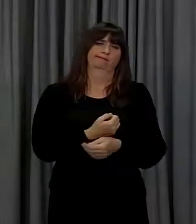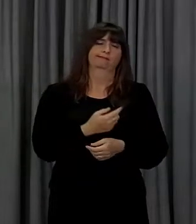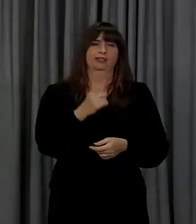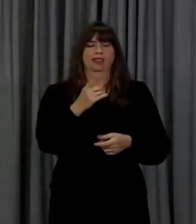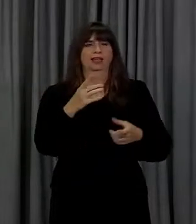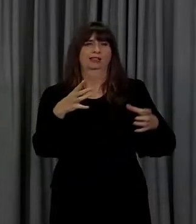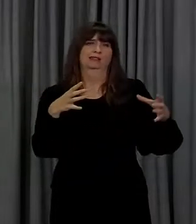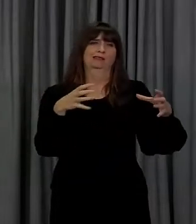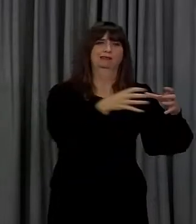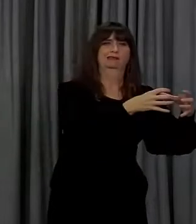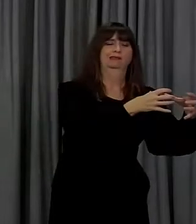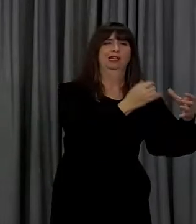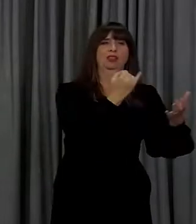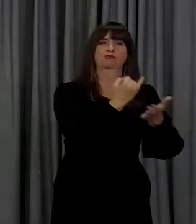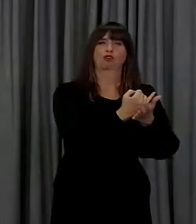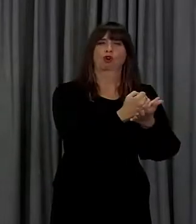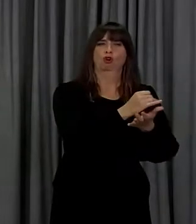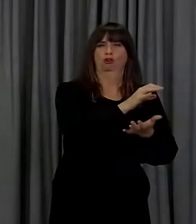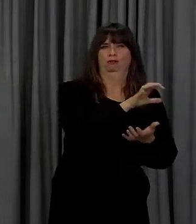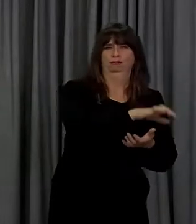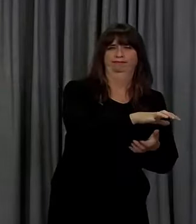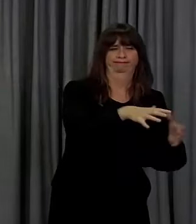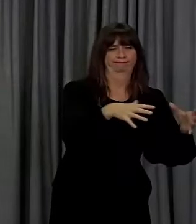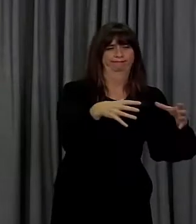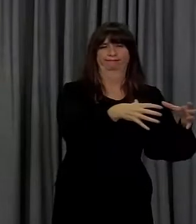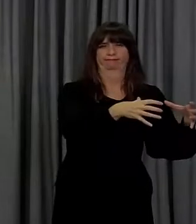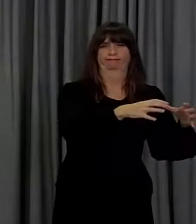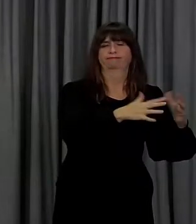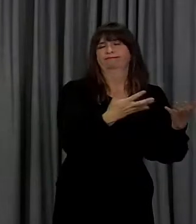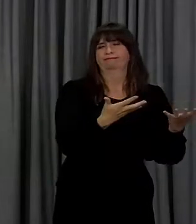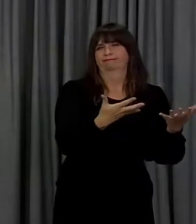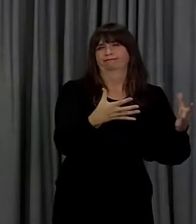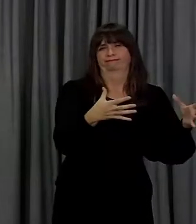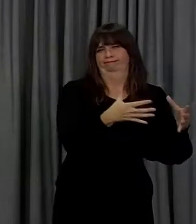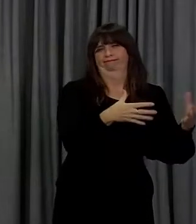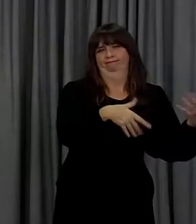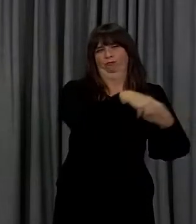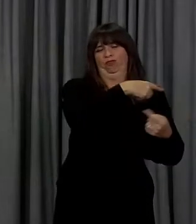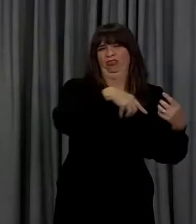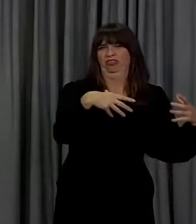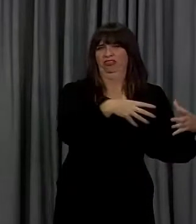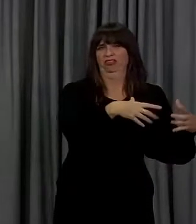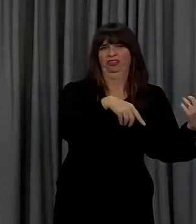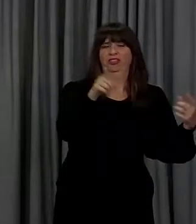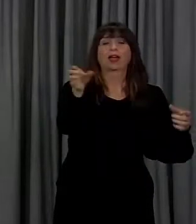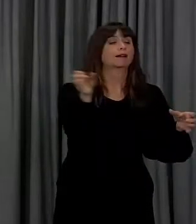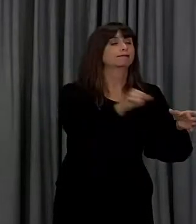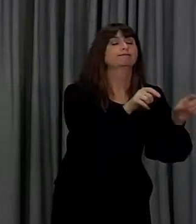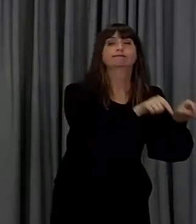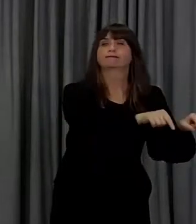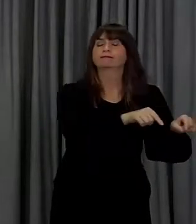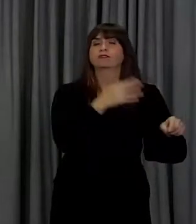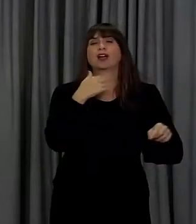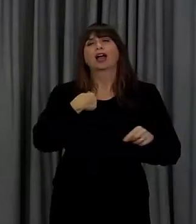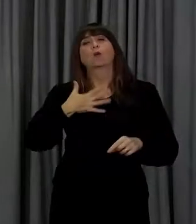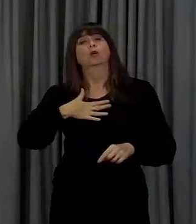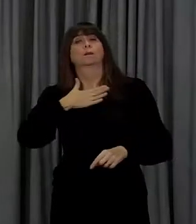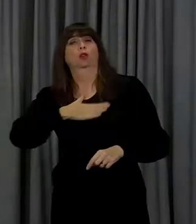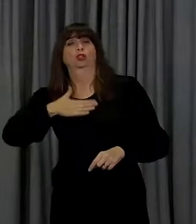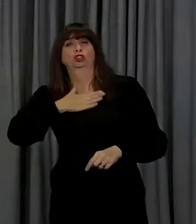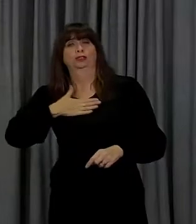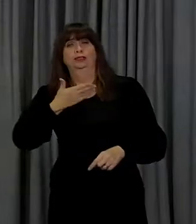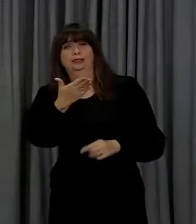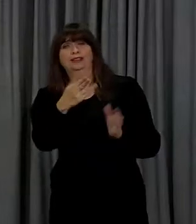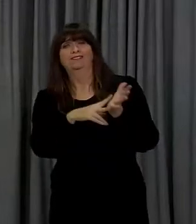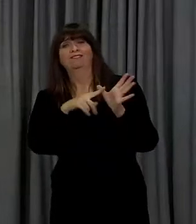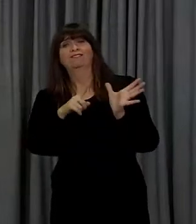So those kind of things, I think there are some very simple lessons for the Health Board to undertake. And I'd just like to apologise to Val